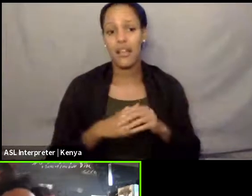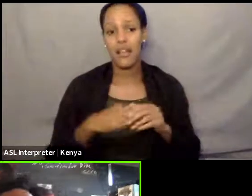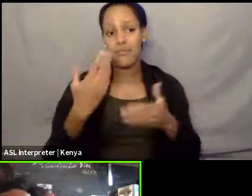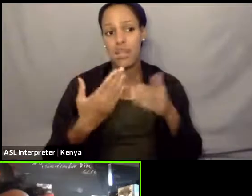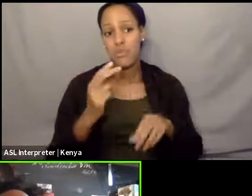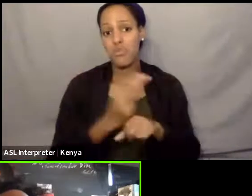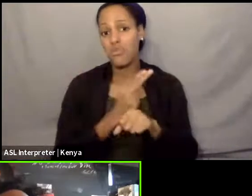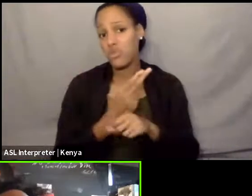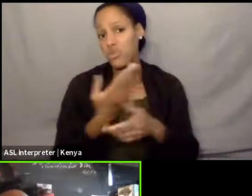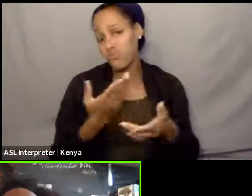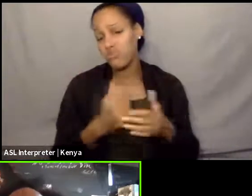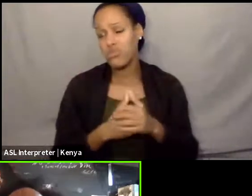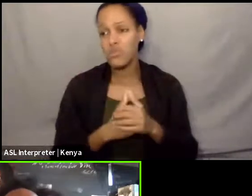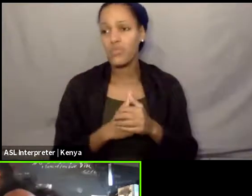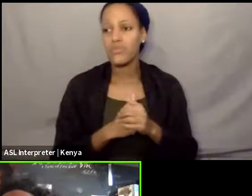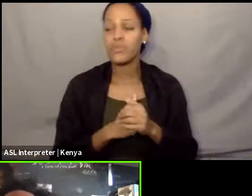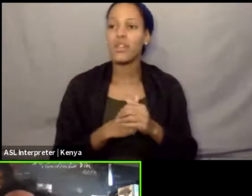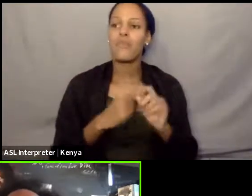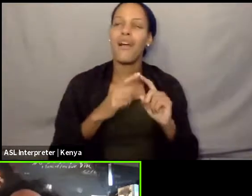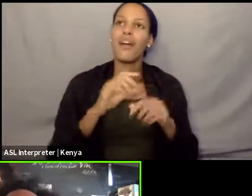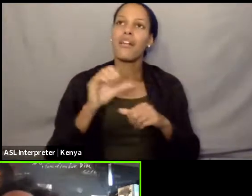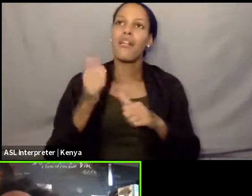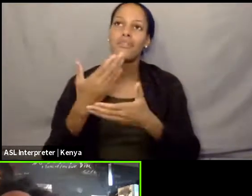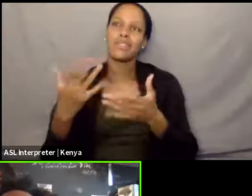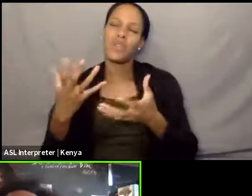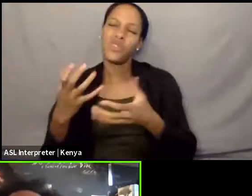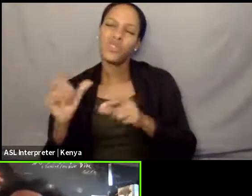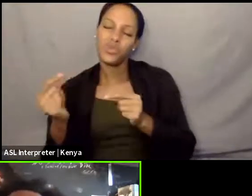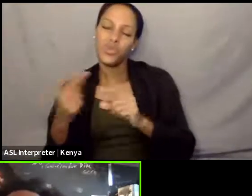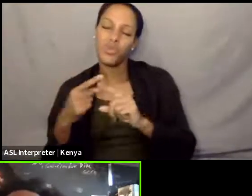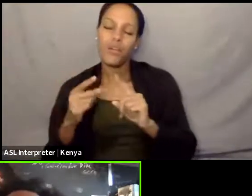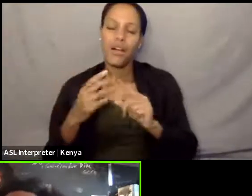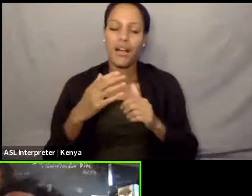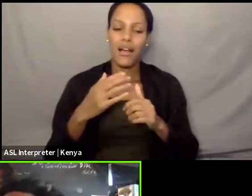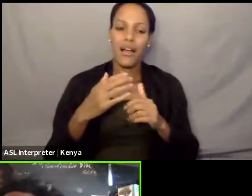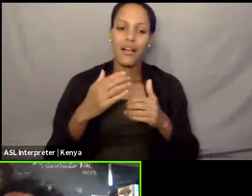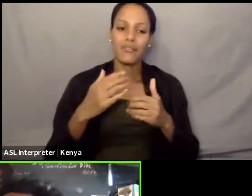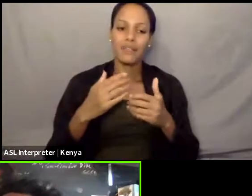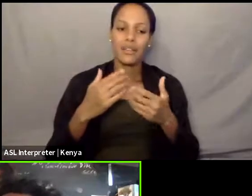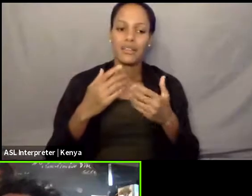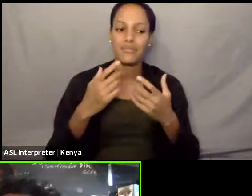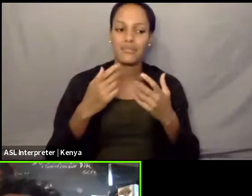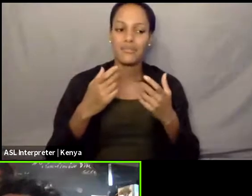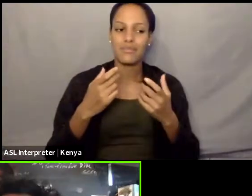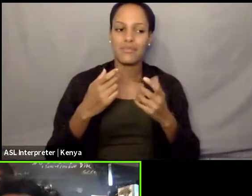project. But I had other projects to do. And I also kind of set myself the year long thing to do.